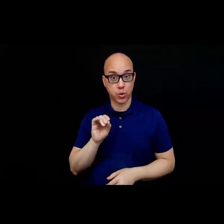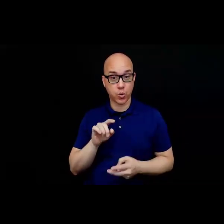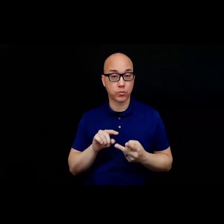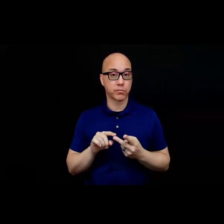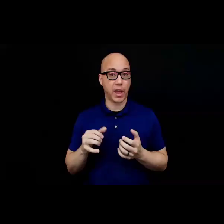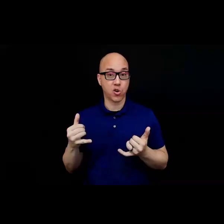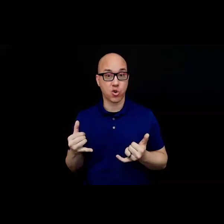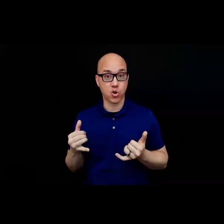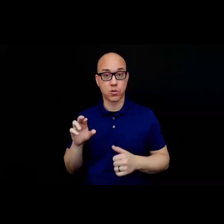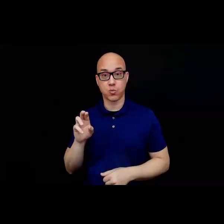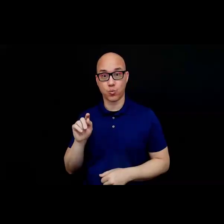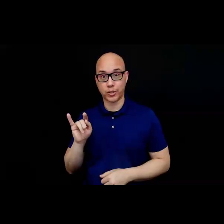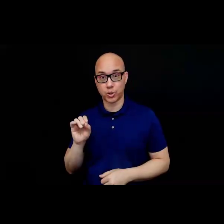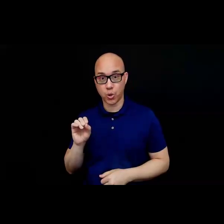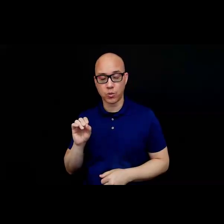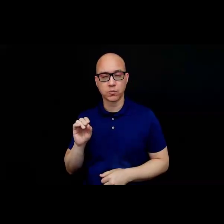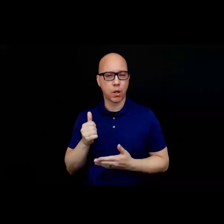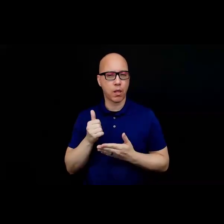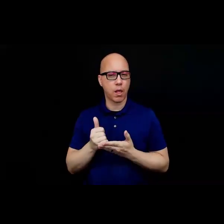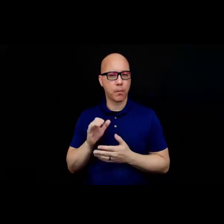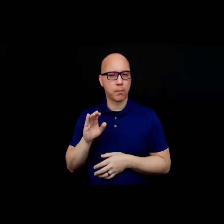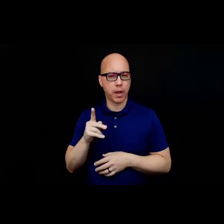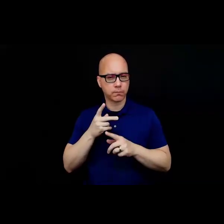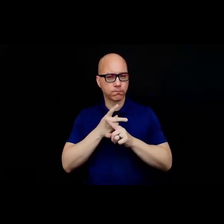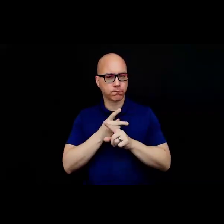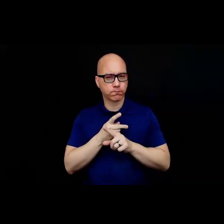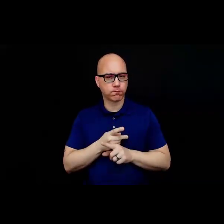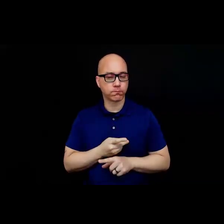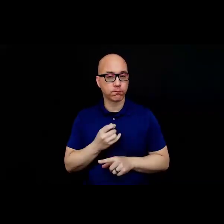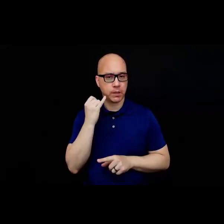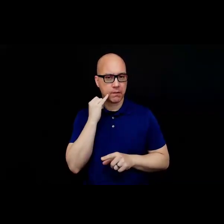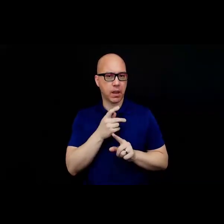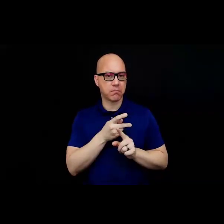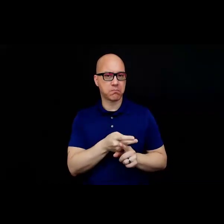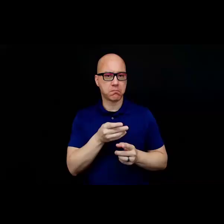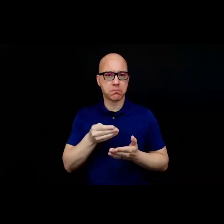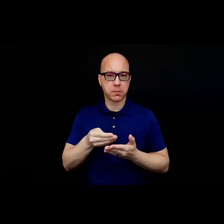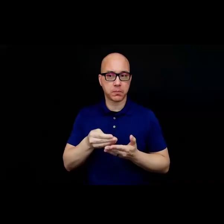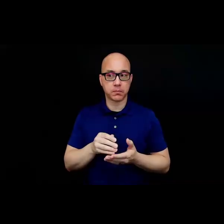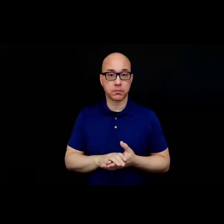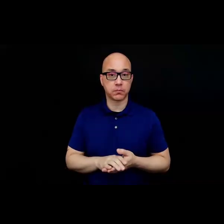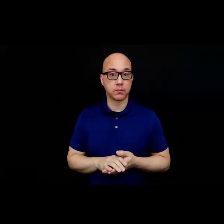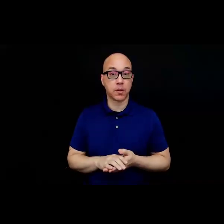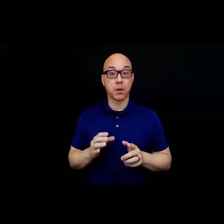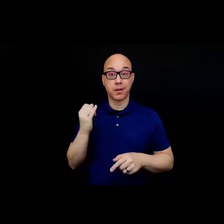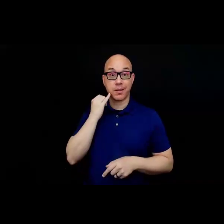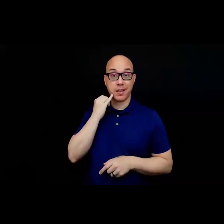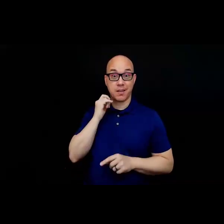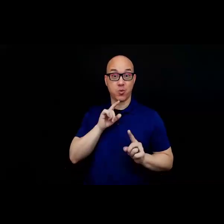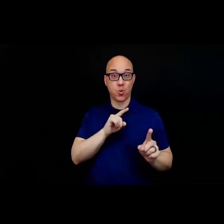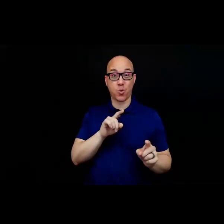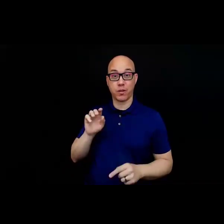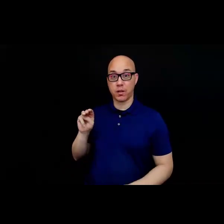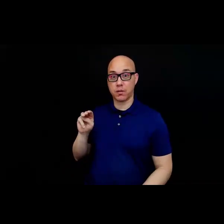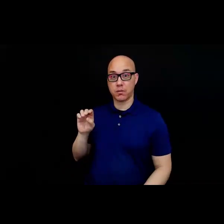flow. So when you get these merchant accounts and they're now debiting your account every day or every